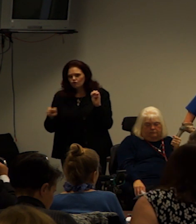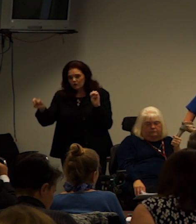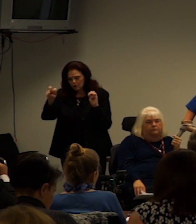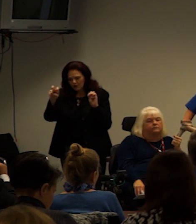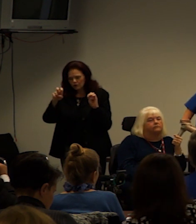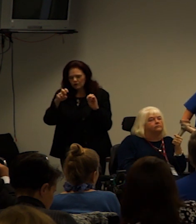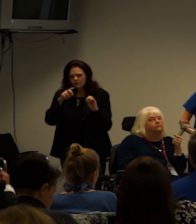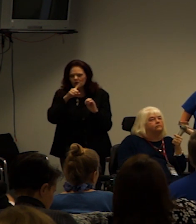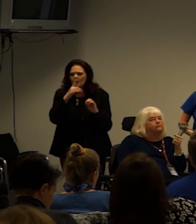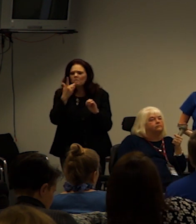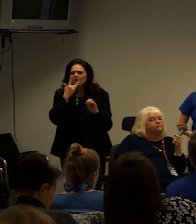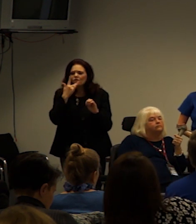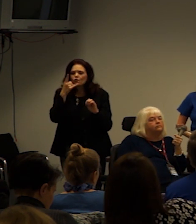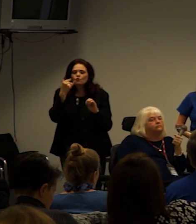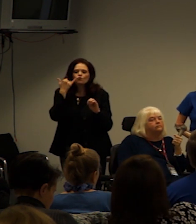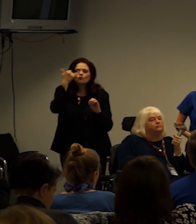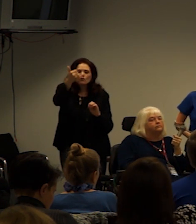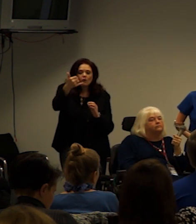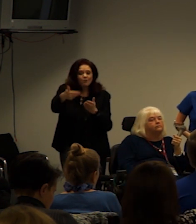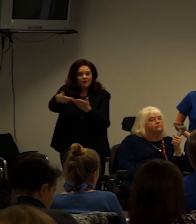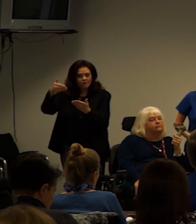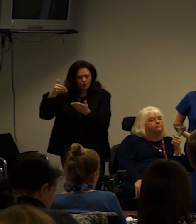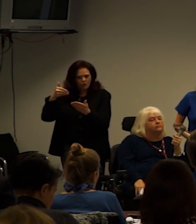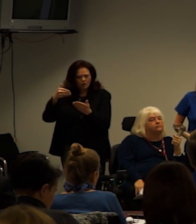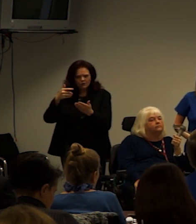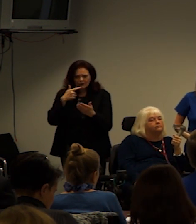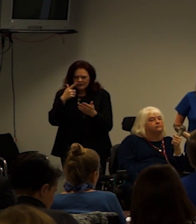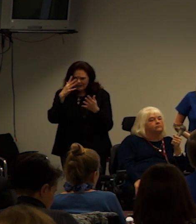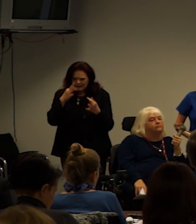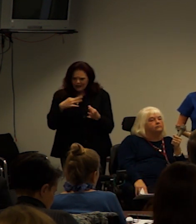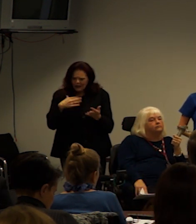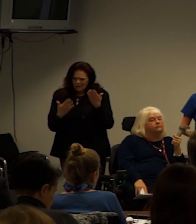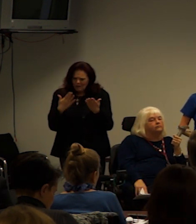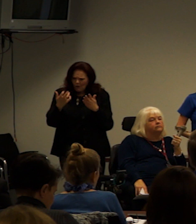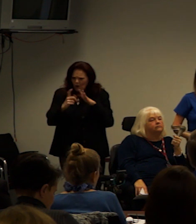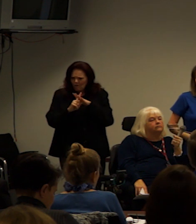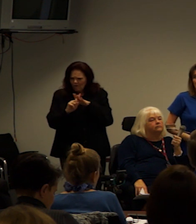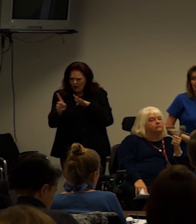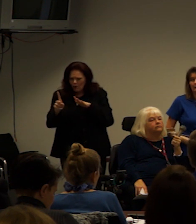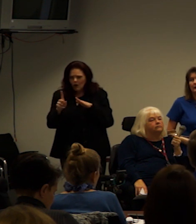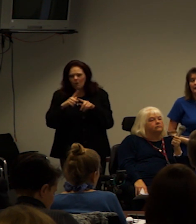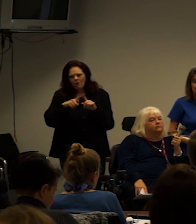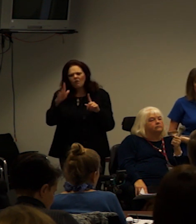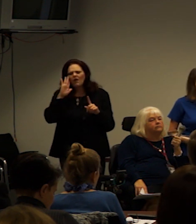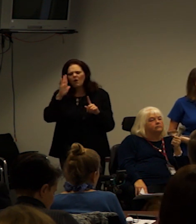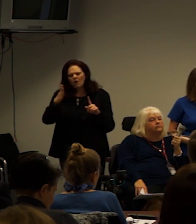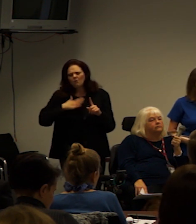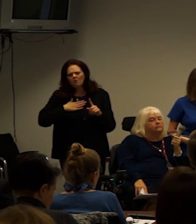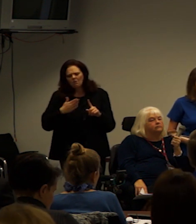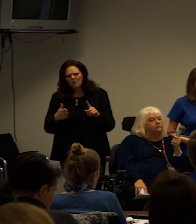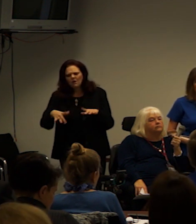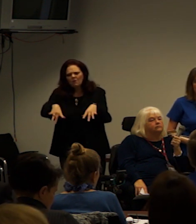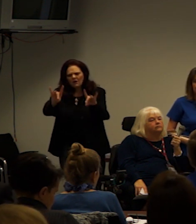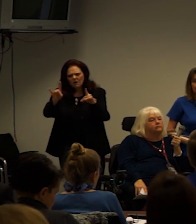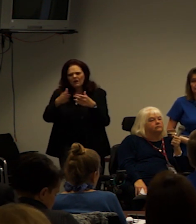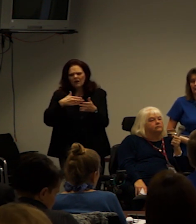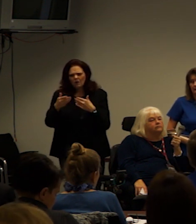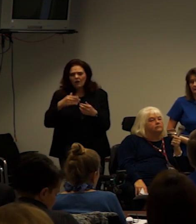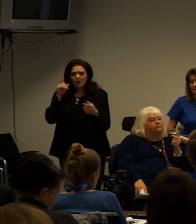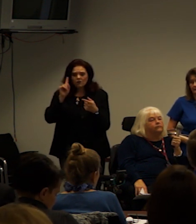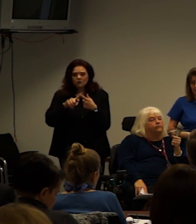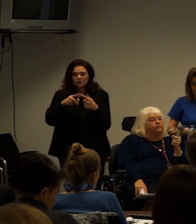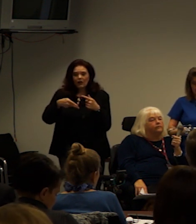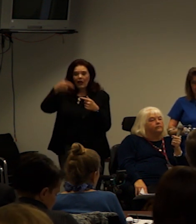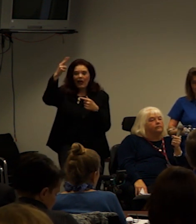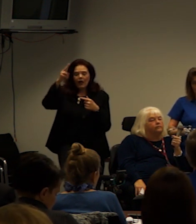they prefer that you might call ahead and say, hey, I might decide to be evacuated, but they'll go get you anyway until the wind starts blowing at a certain